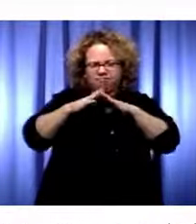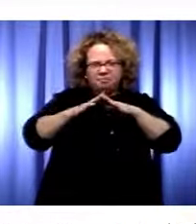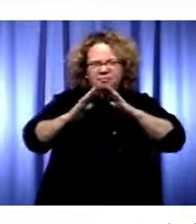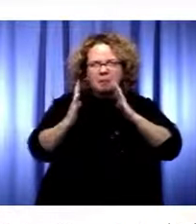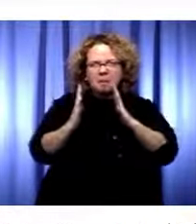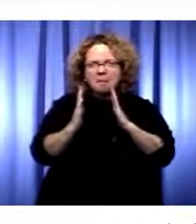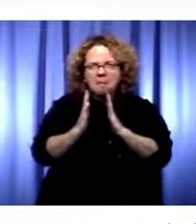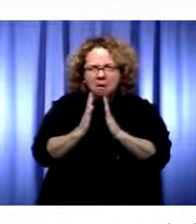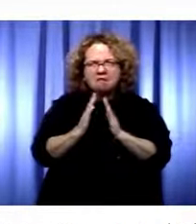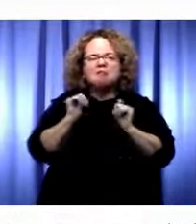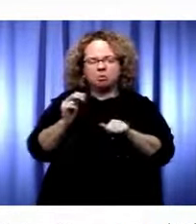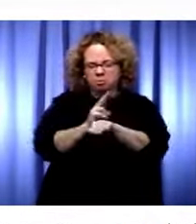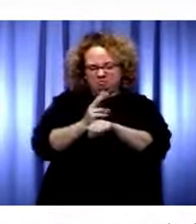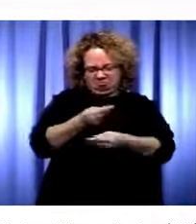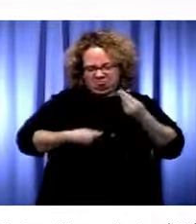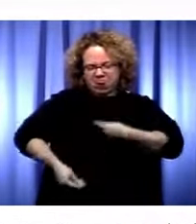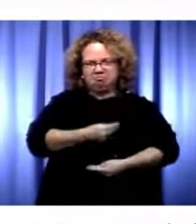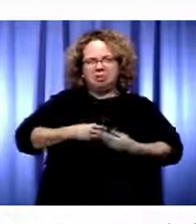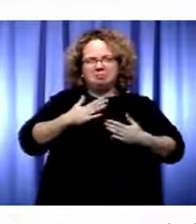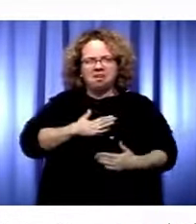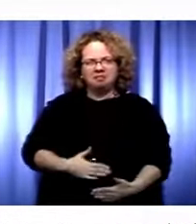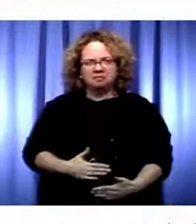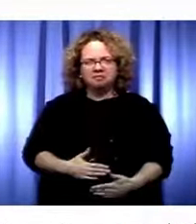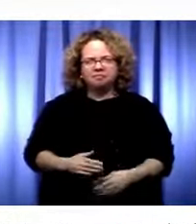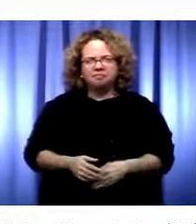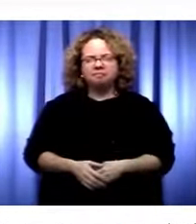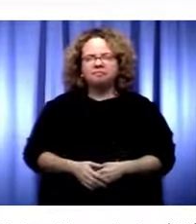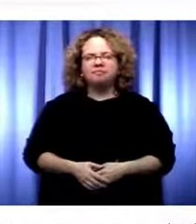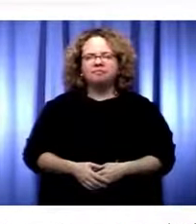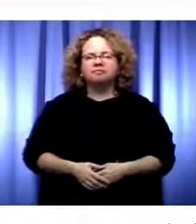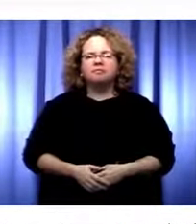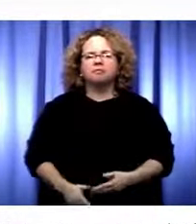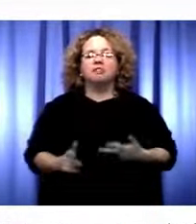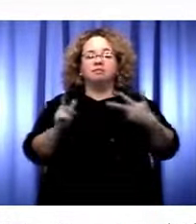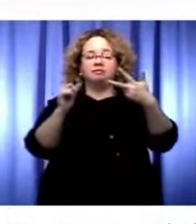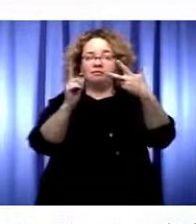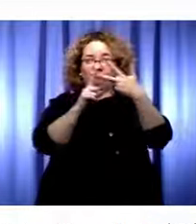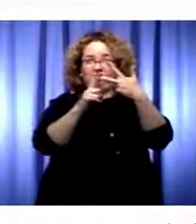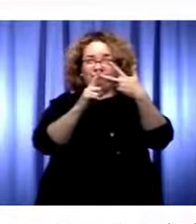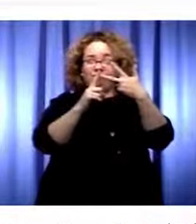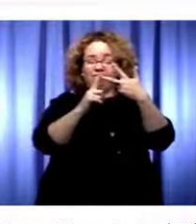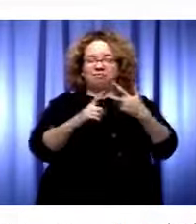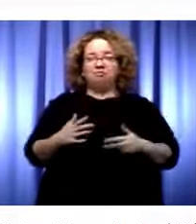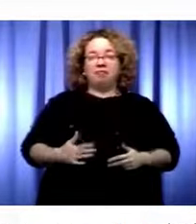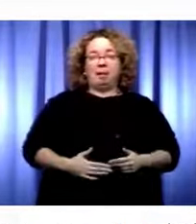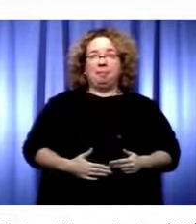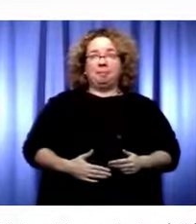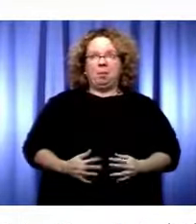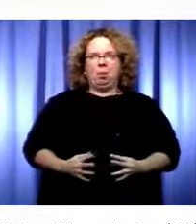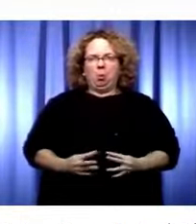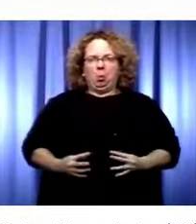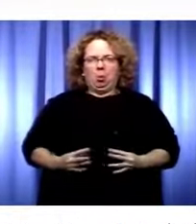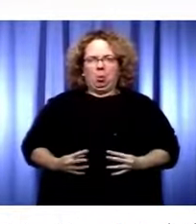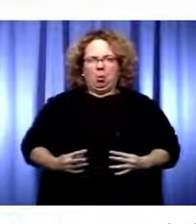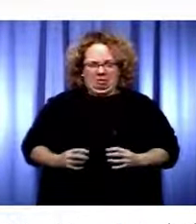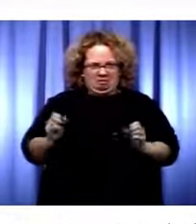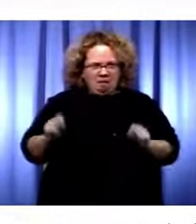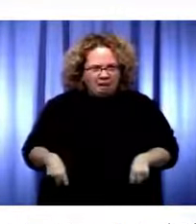It allows for food to be digested and broken down into smaller parts that can be circulated throughout the body. It